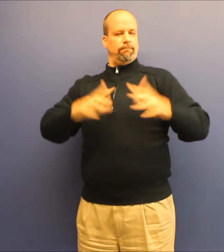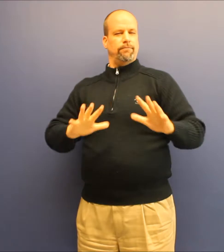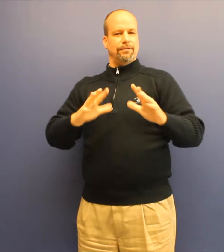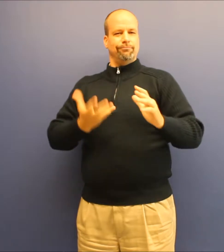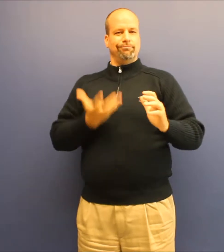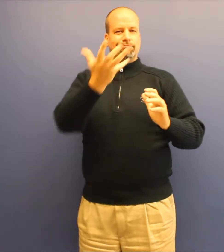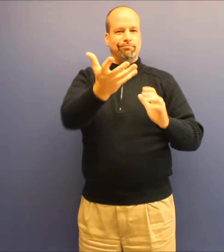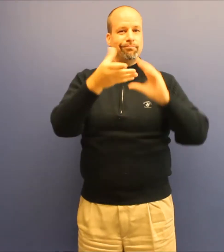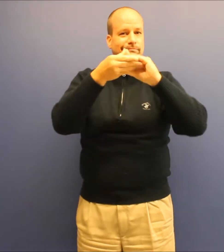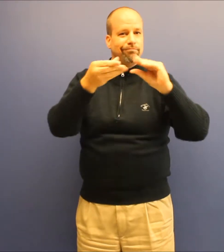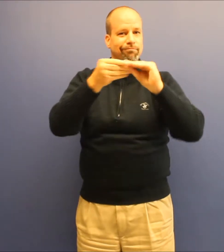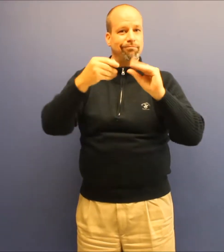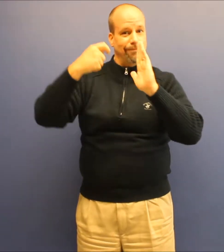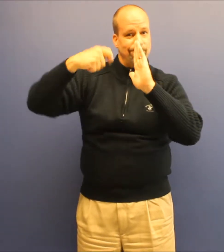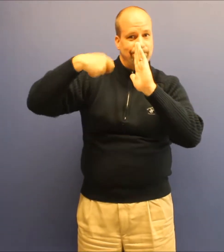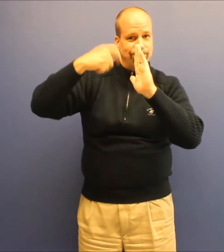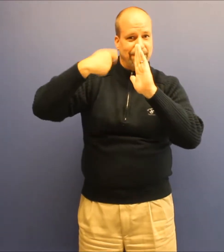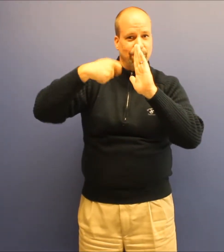We made a previous video about that bill.